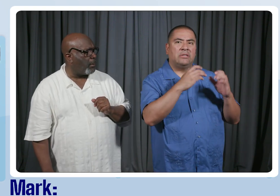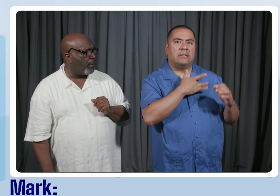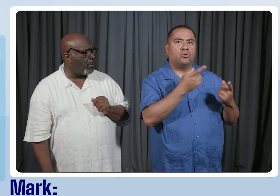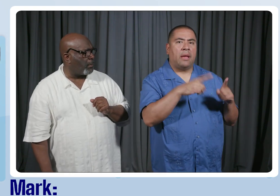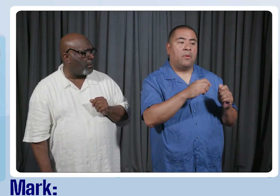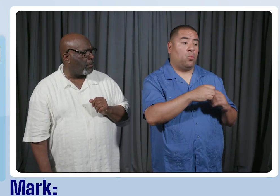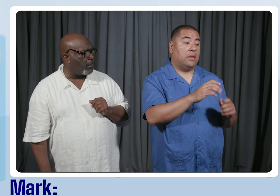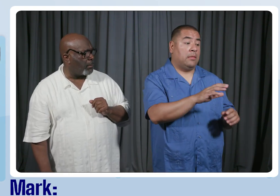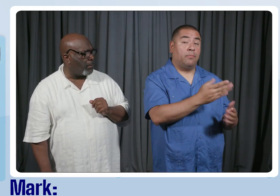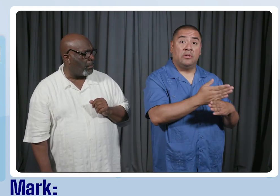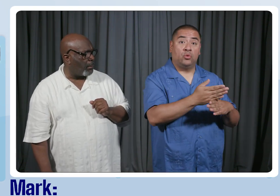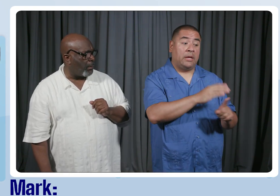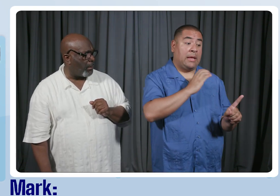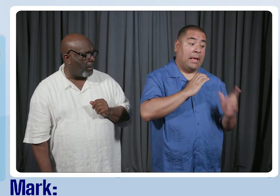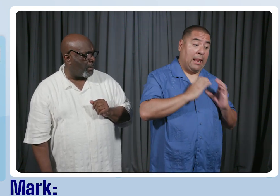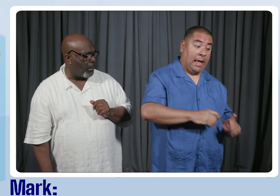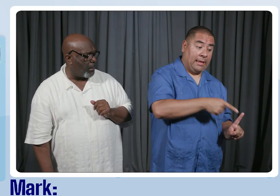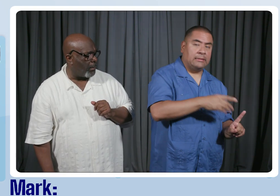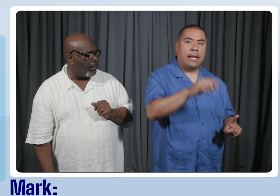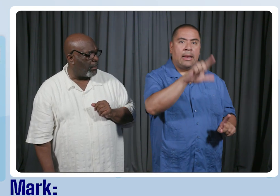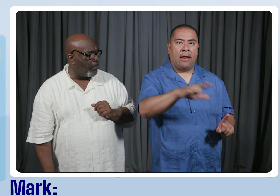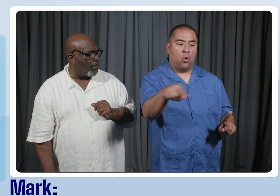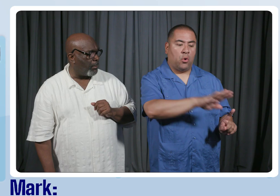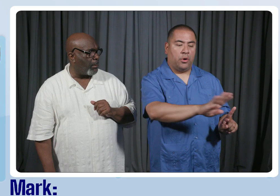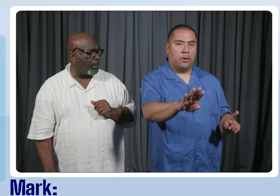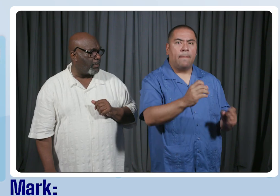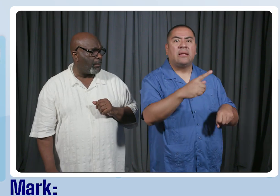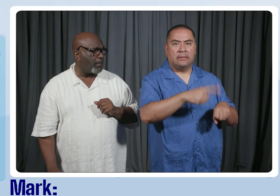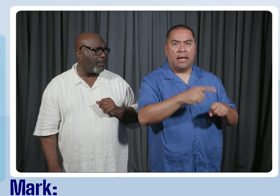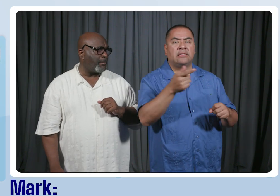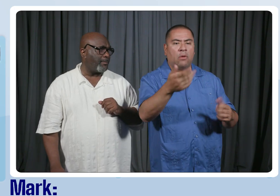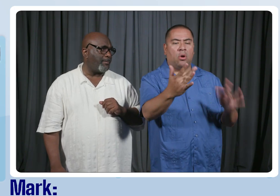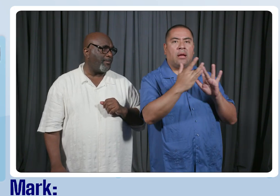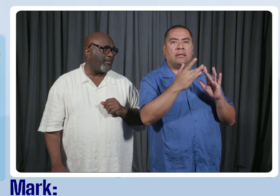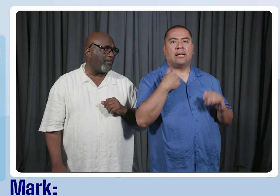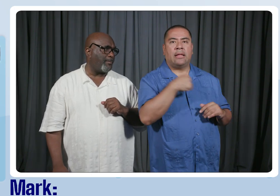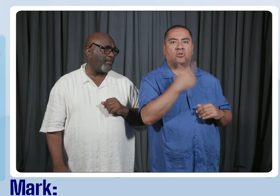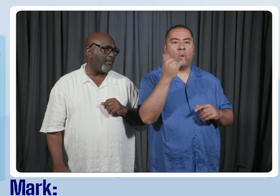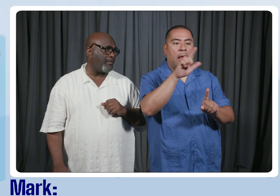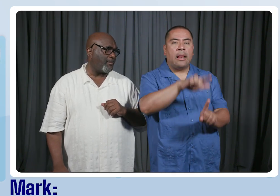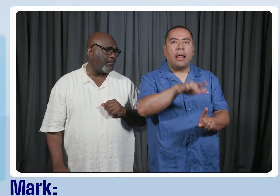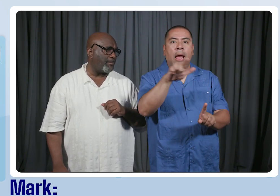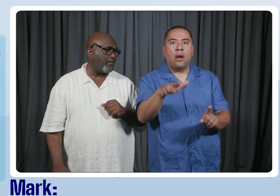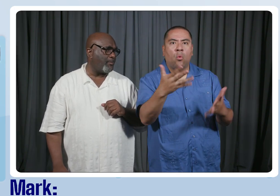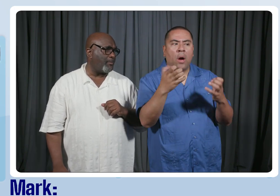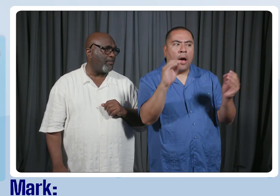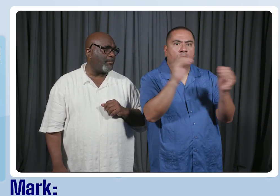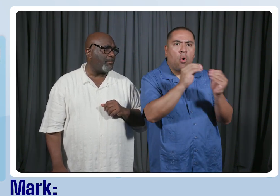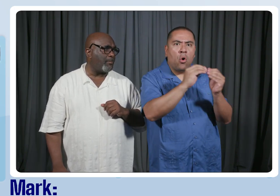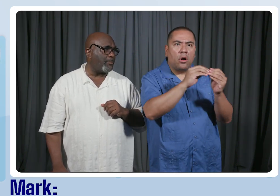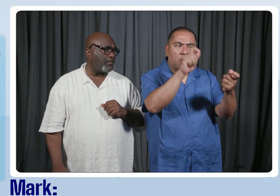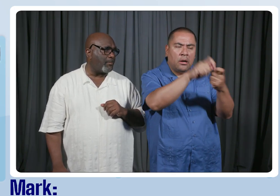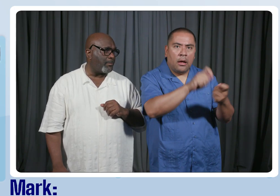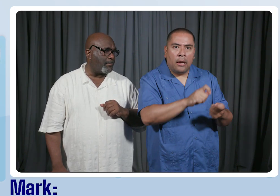and the landlord. Oftentimes it comes back to us though, because the landlord wants more specifics than the client can give. And so we